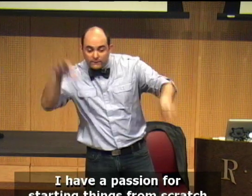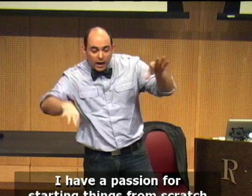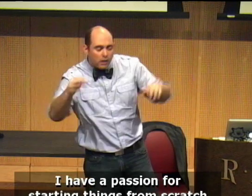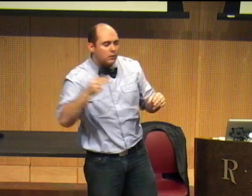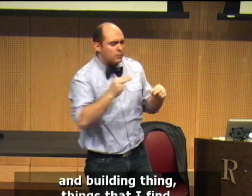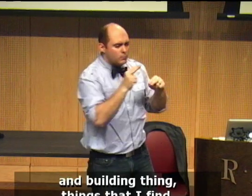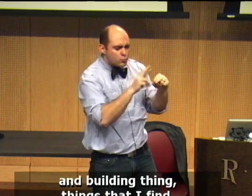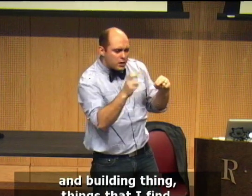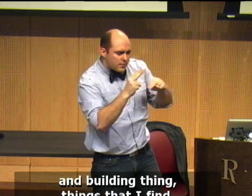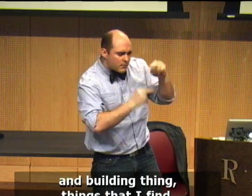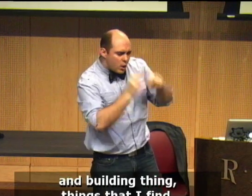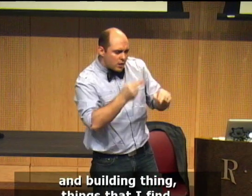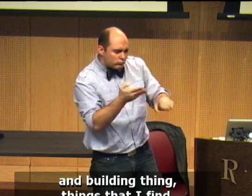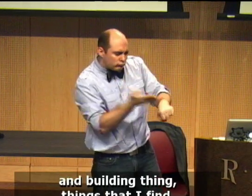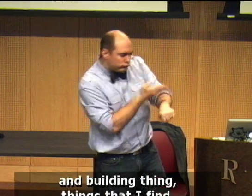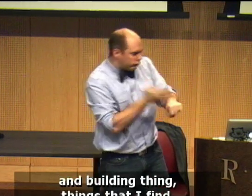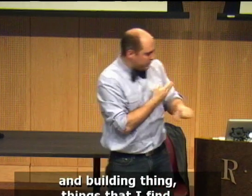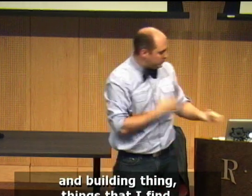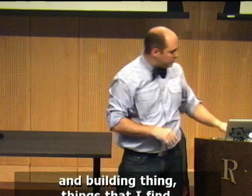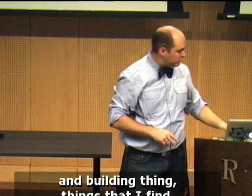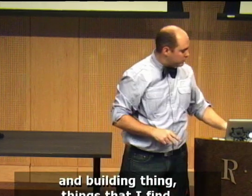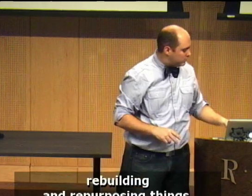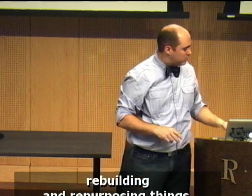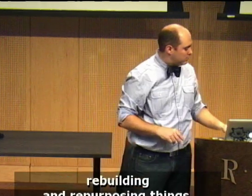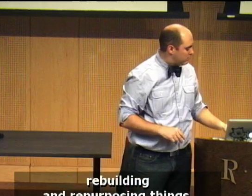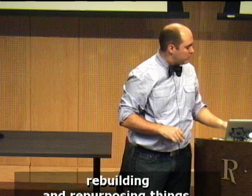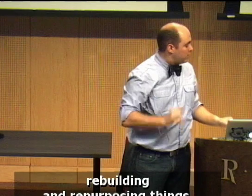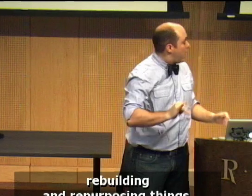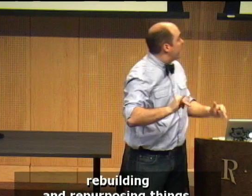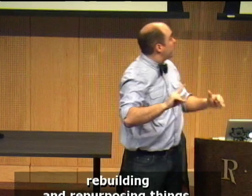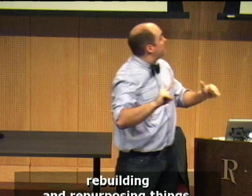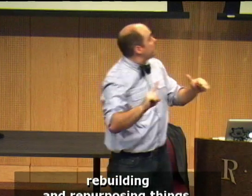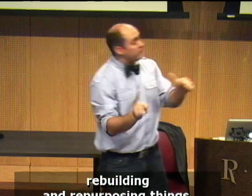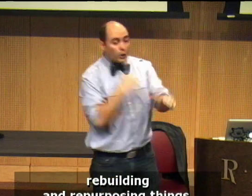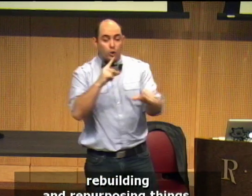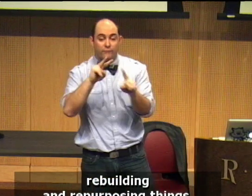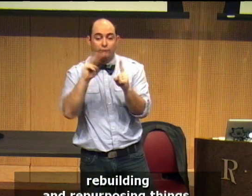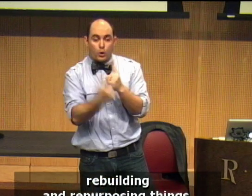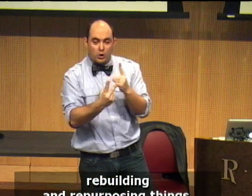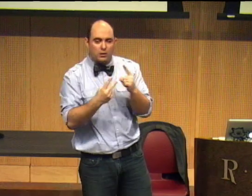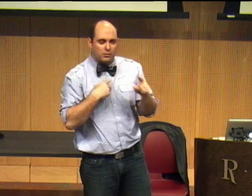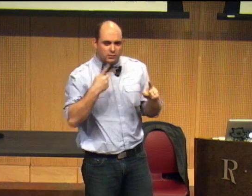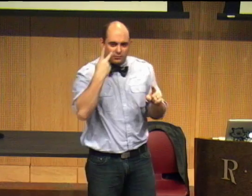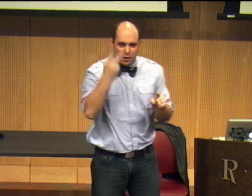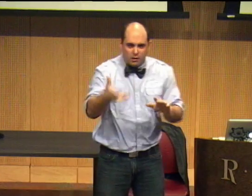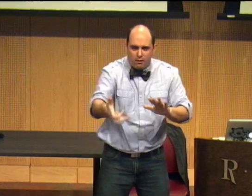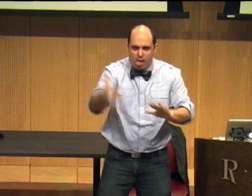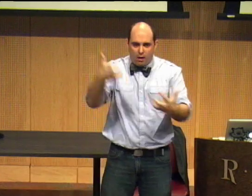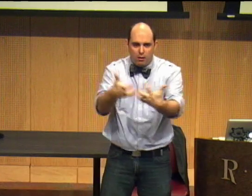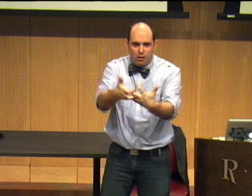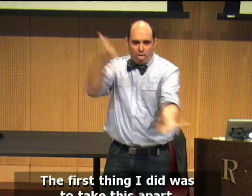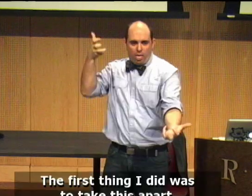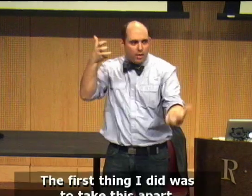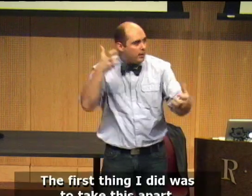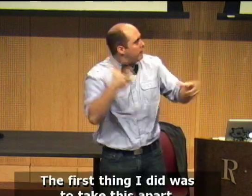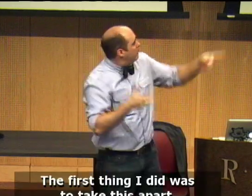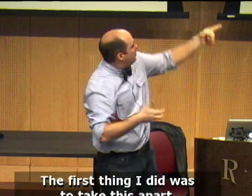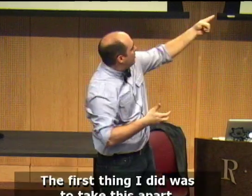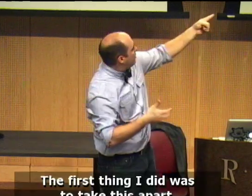and building things, things that I find, rebuilding and repurposing things. The first thing I